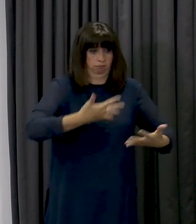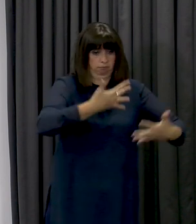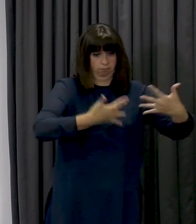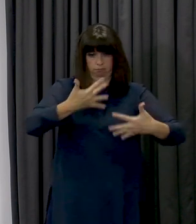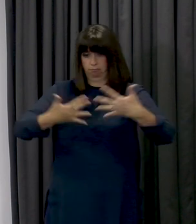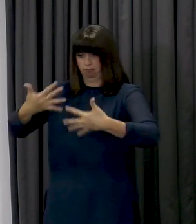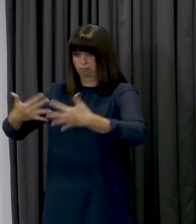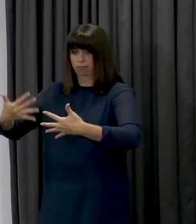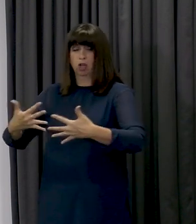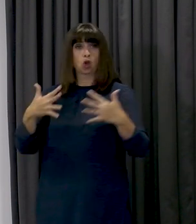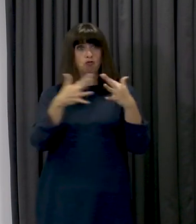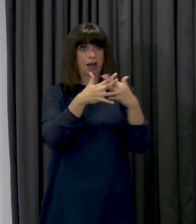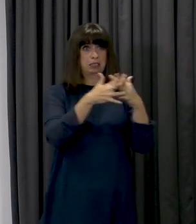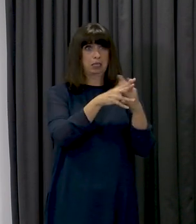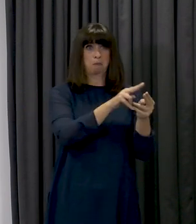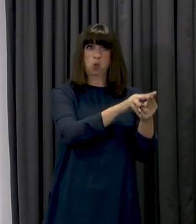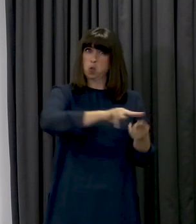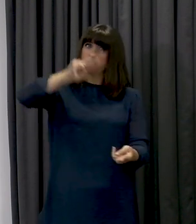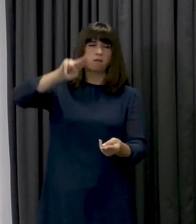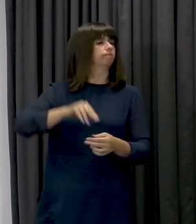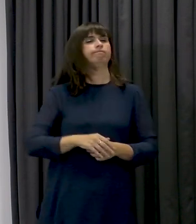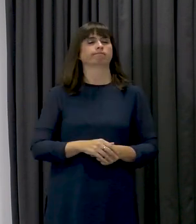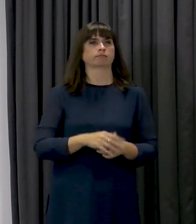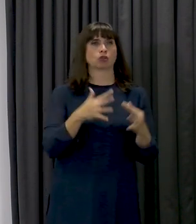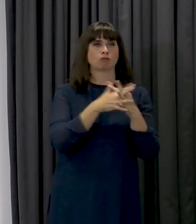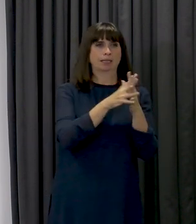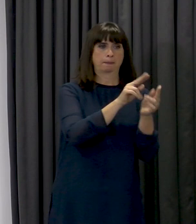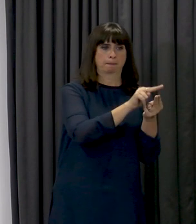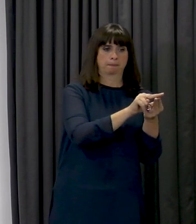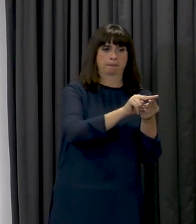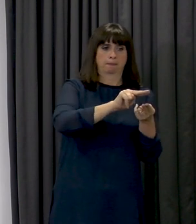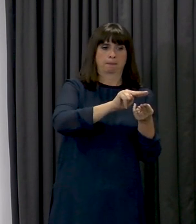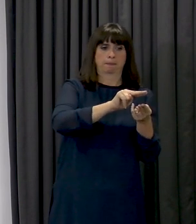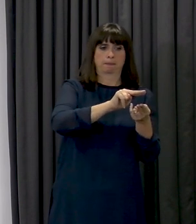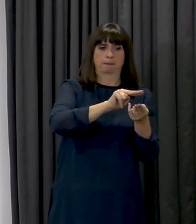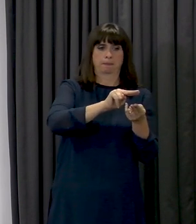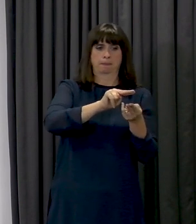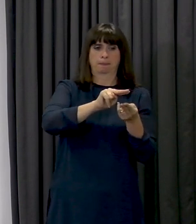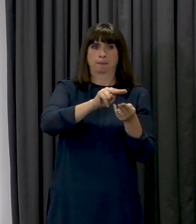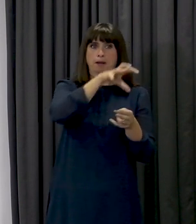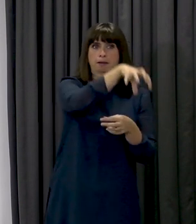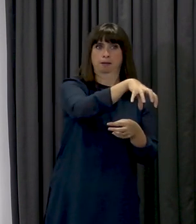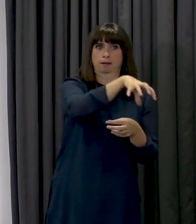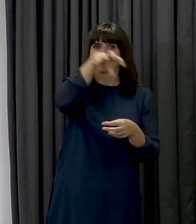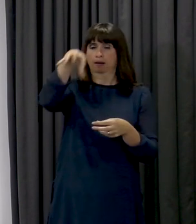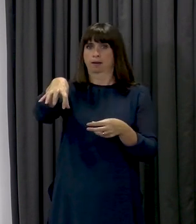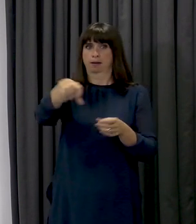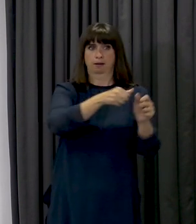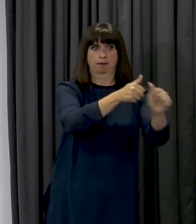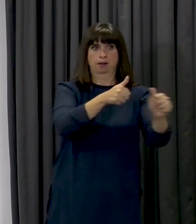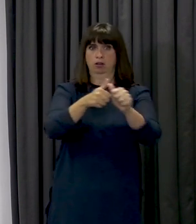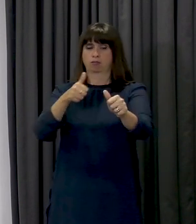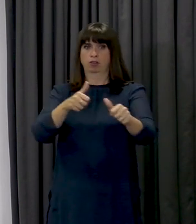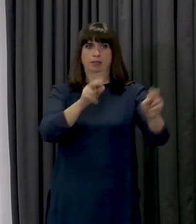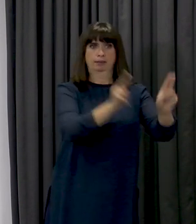in Wrexham is stable, and in the two outbreak sites is under control. And in those circumstances,